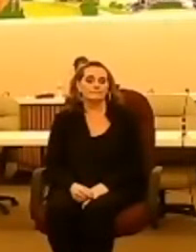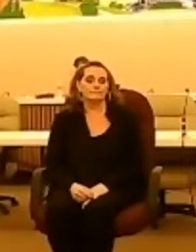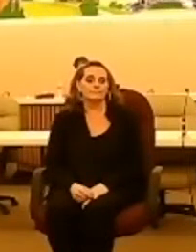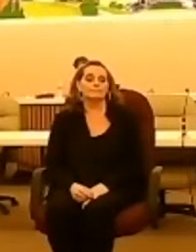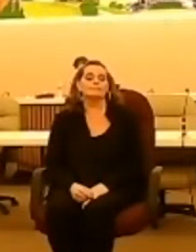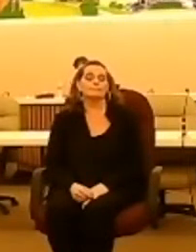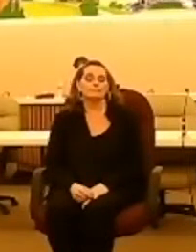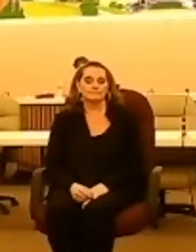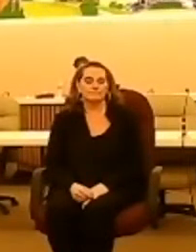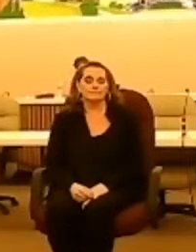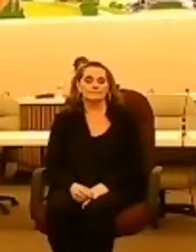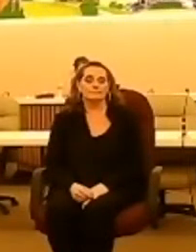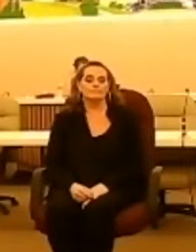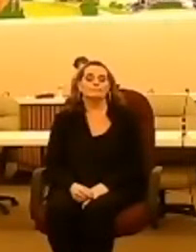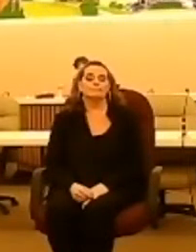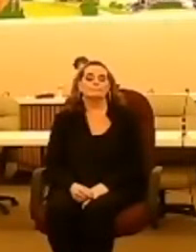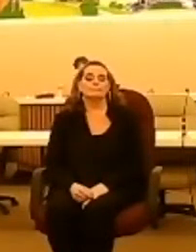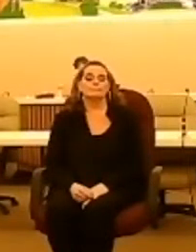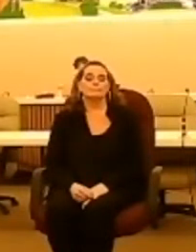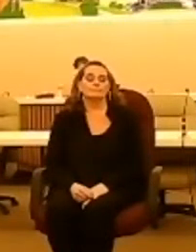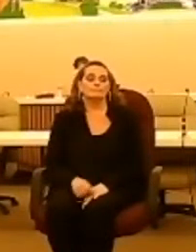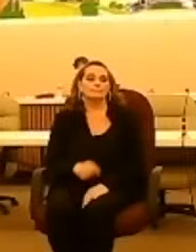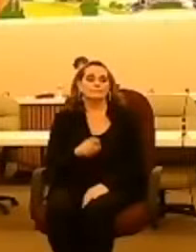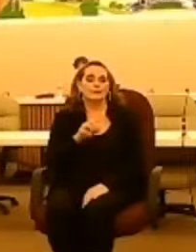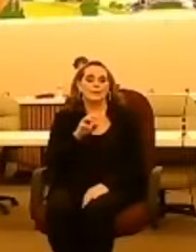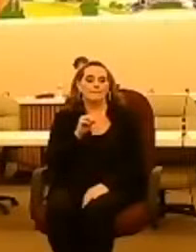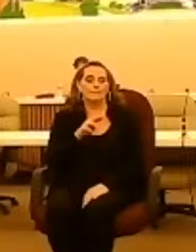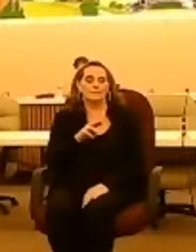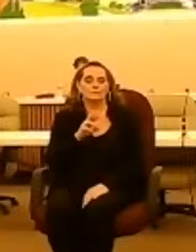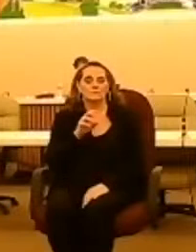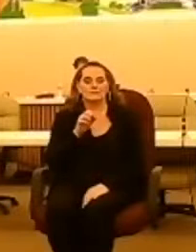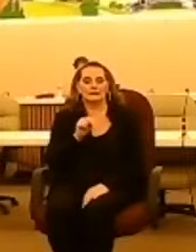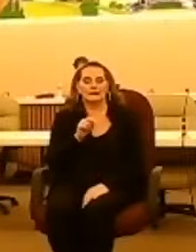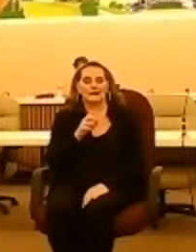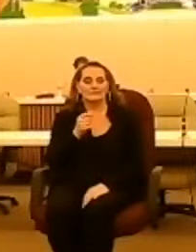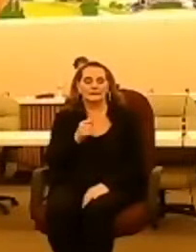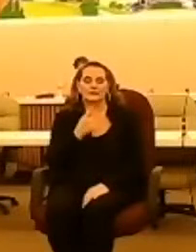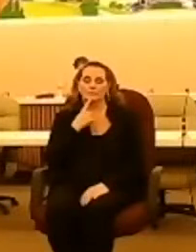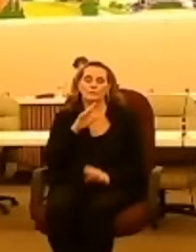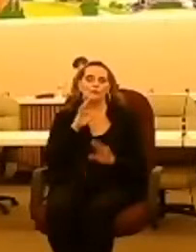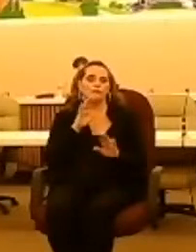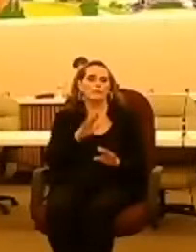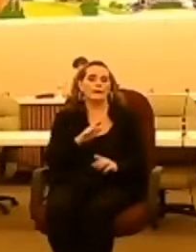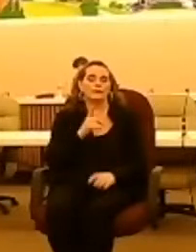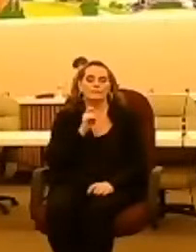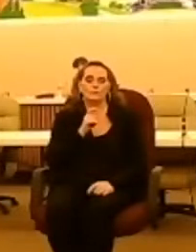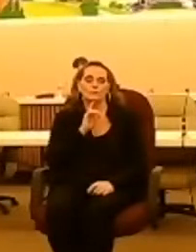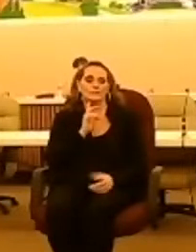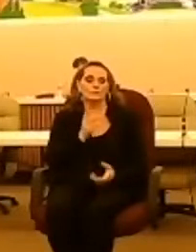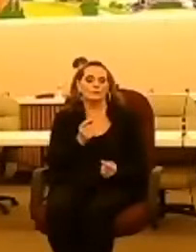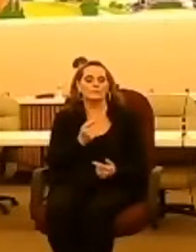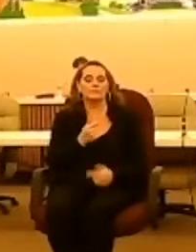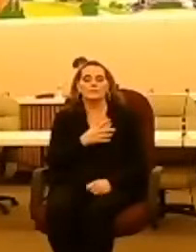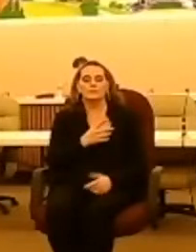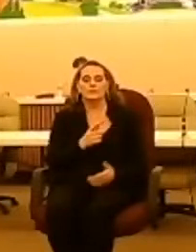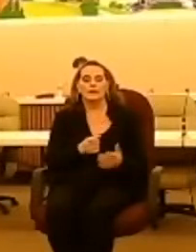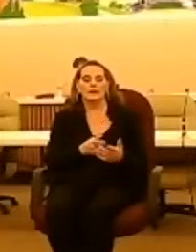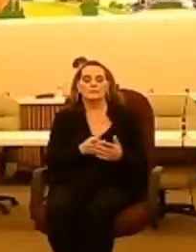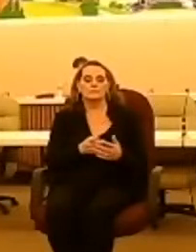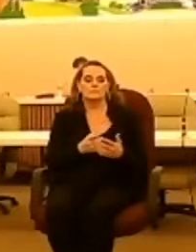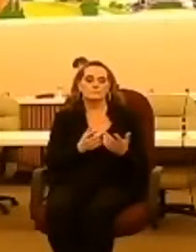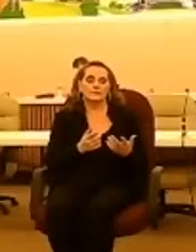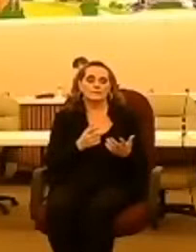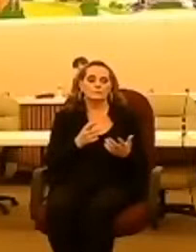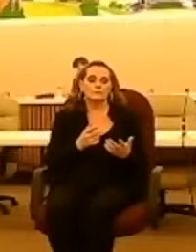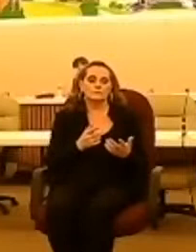Mr. Congan, if you're listening, I really hope you'll do this. It would be, as was noted by a representative from the Historic Site Committee, it